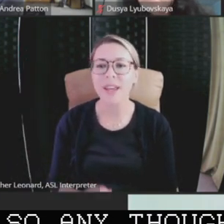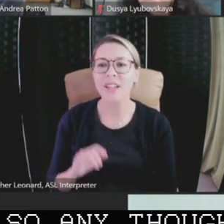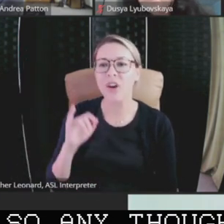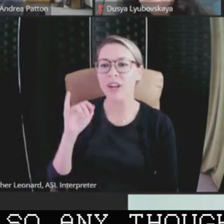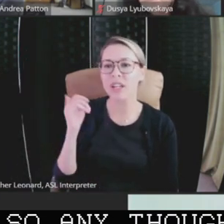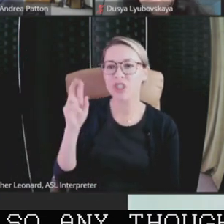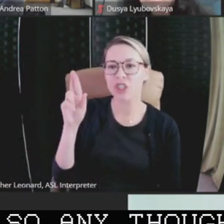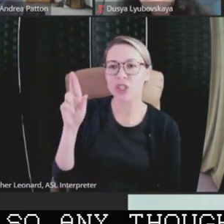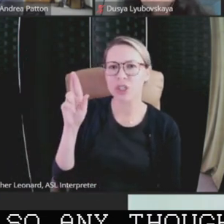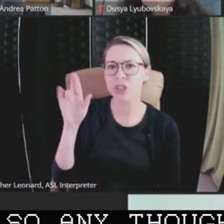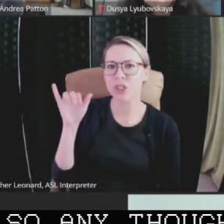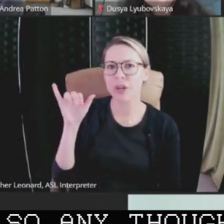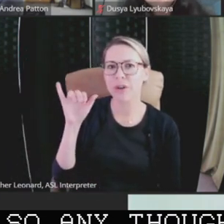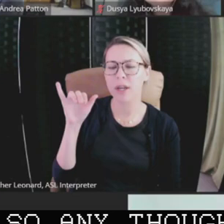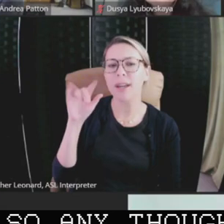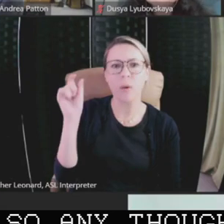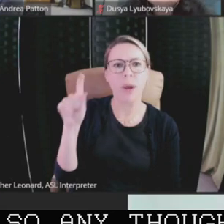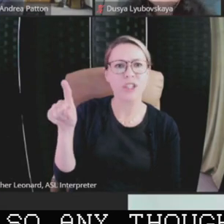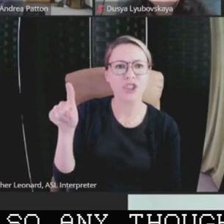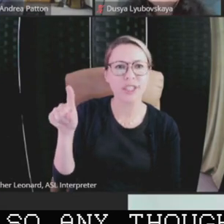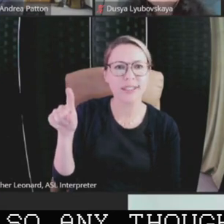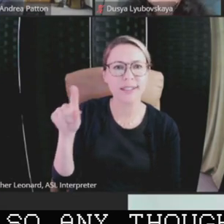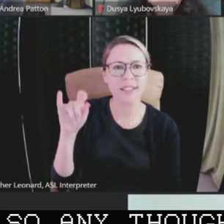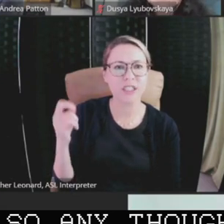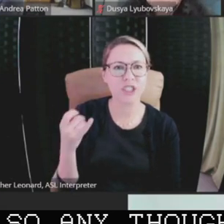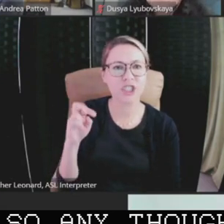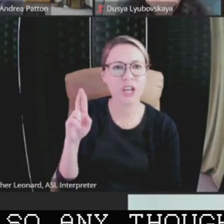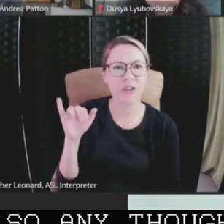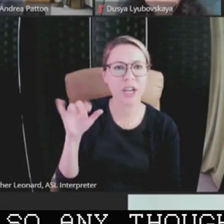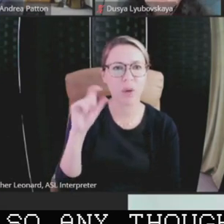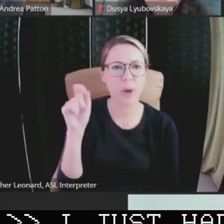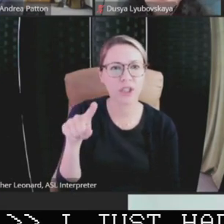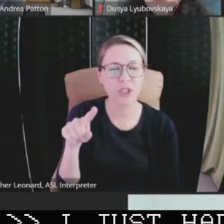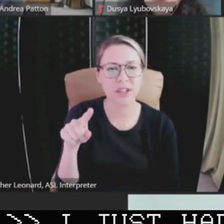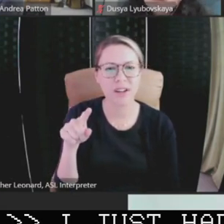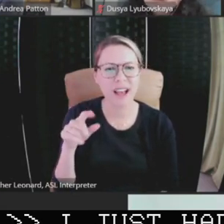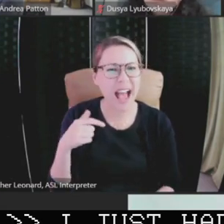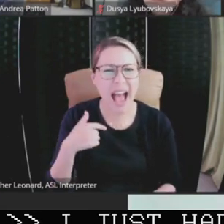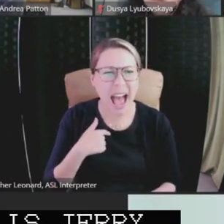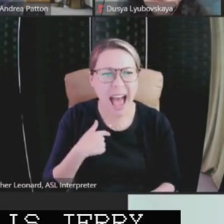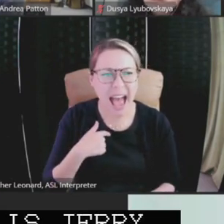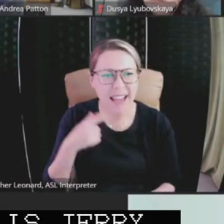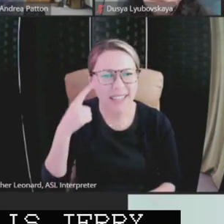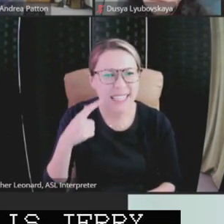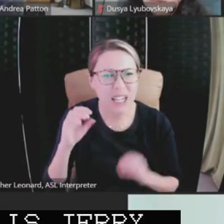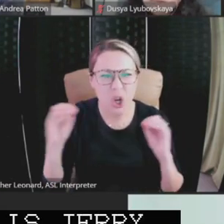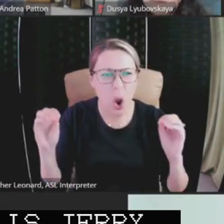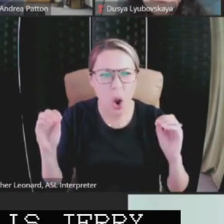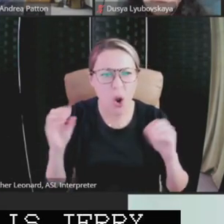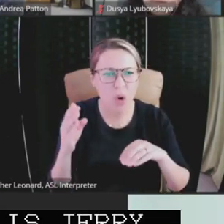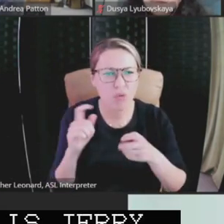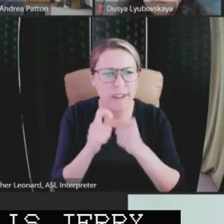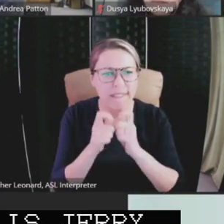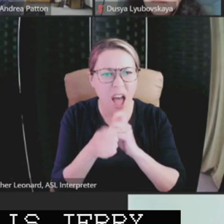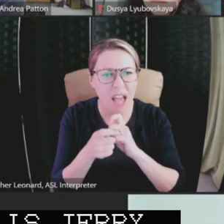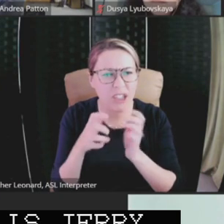this is a question, Wes, this is Jerry. I haven't seen any revised drafts.